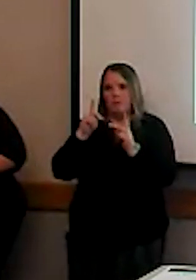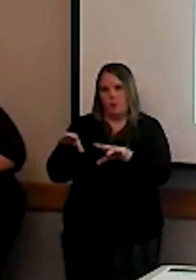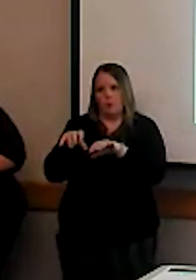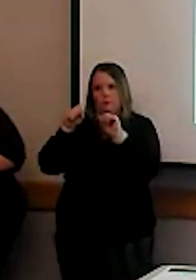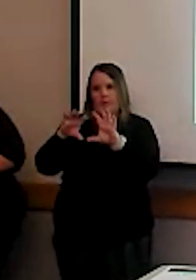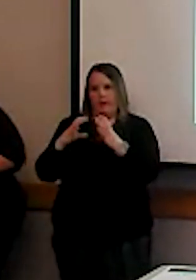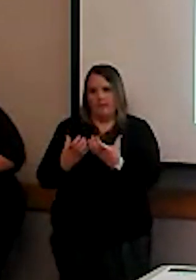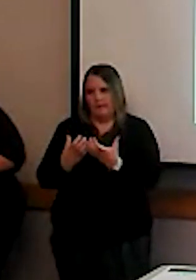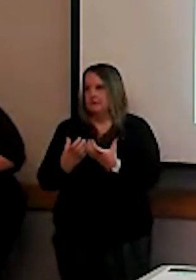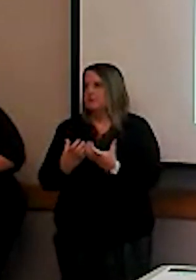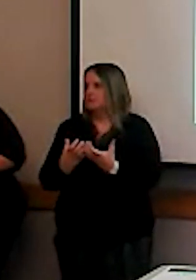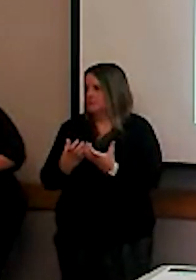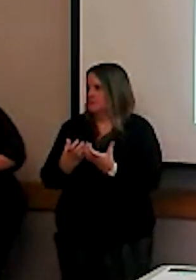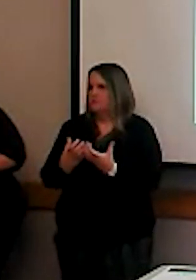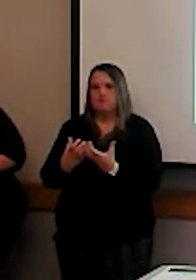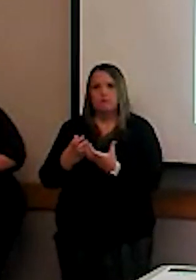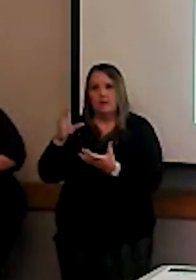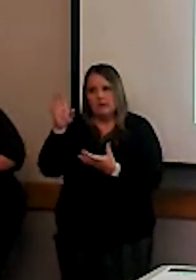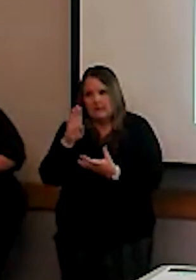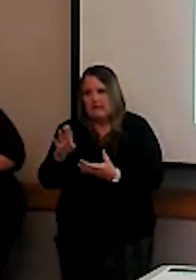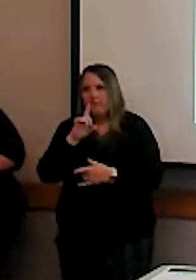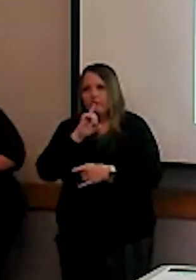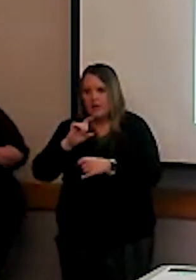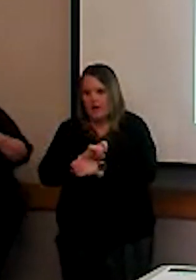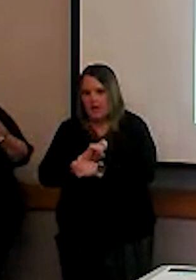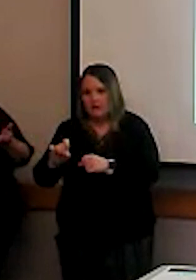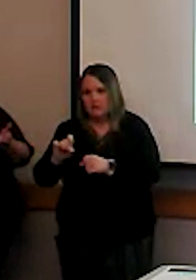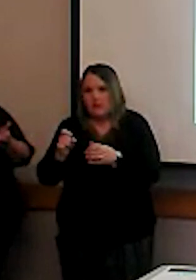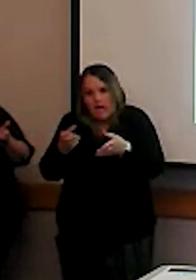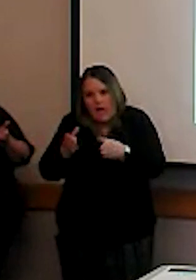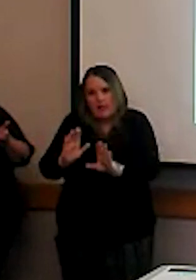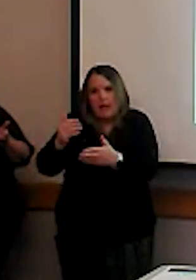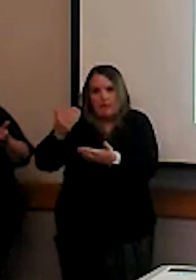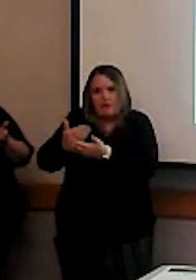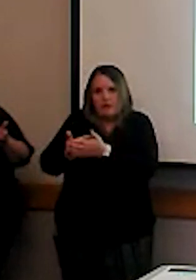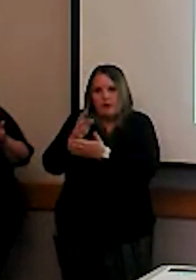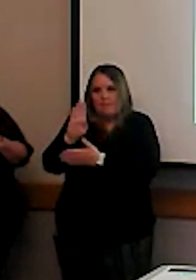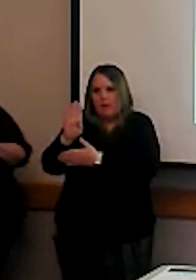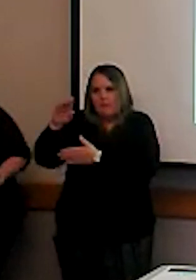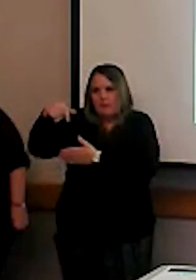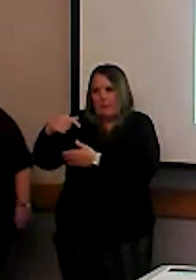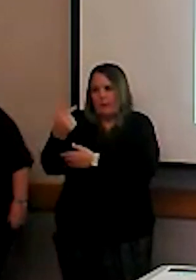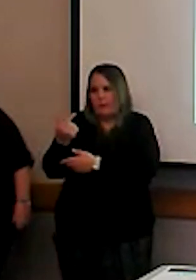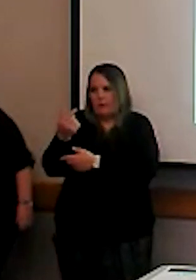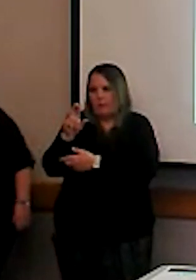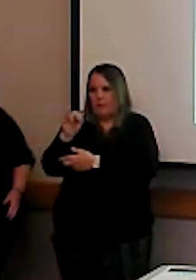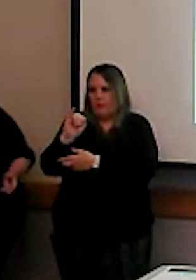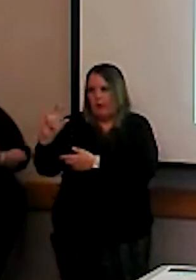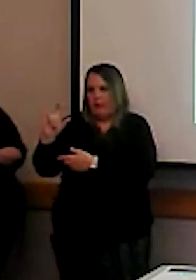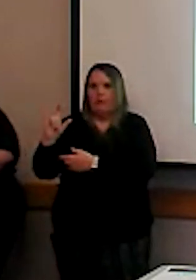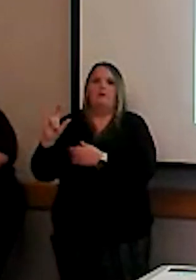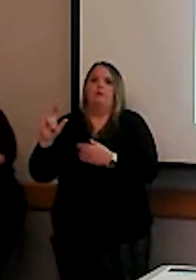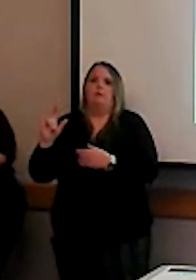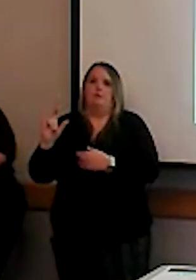class had never actually been allowed around a grill. We had